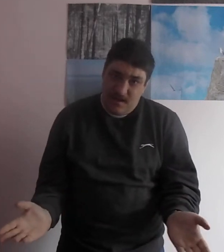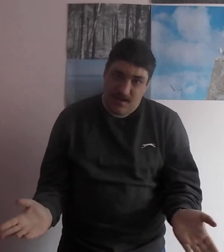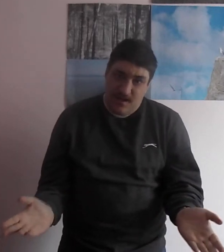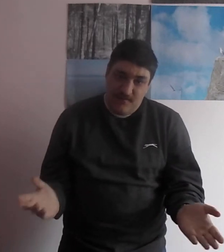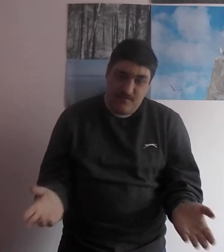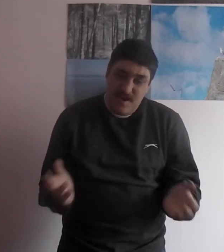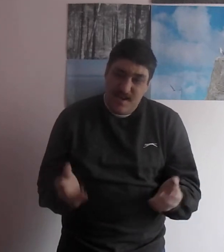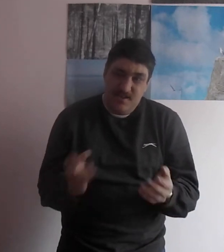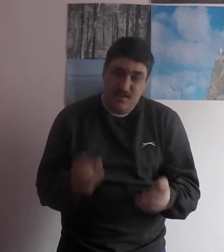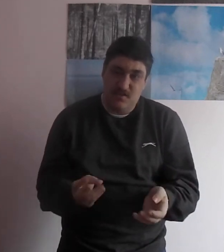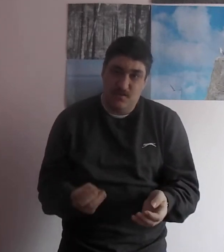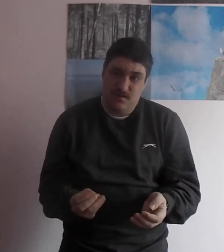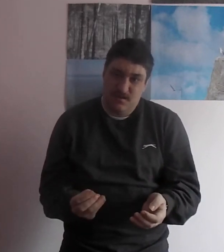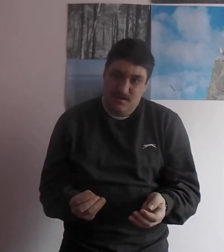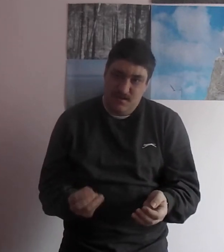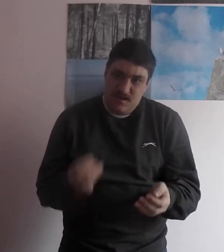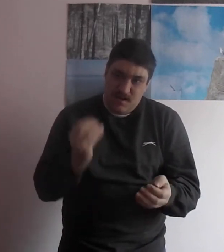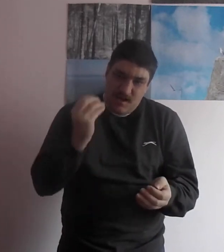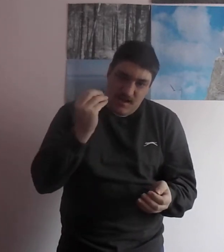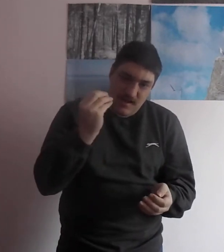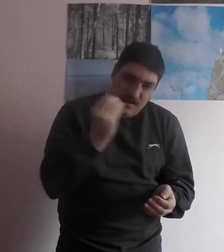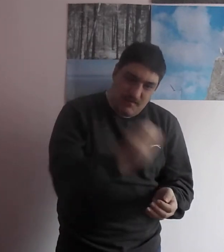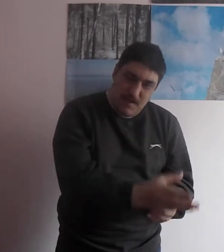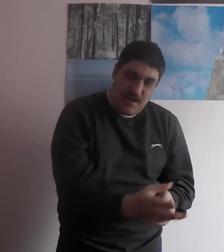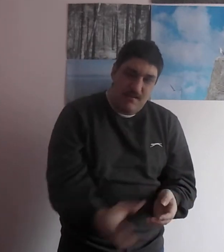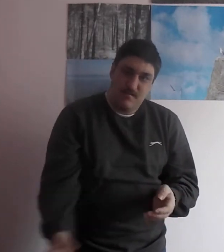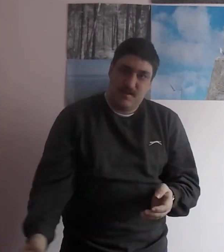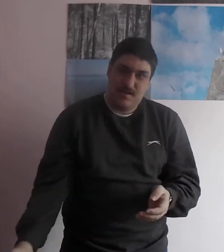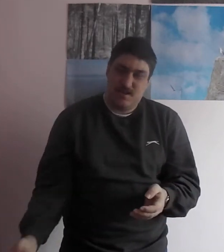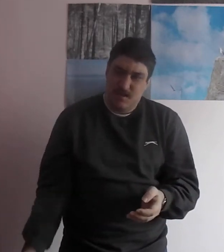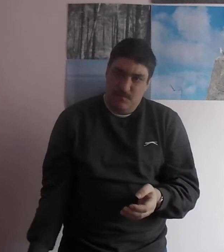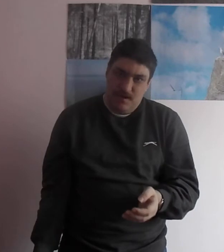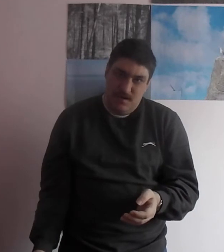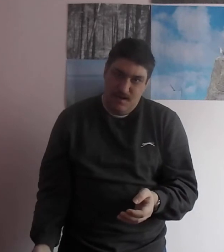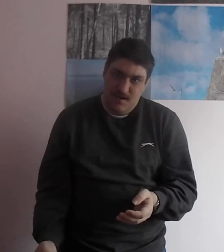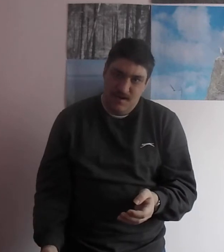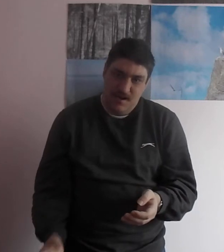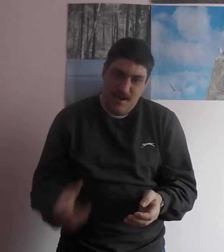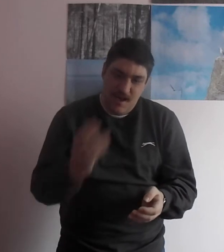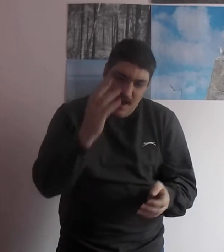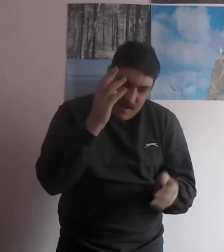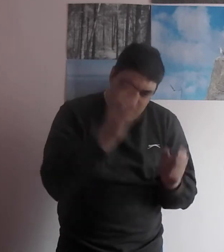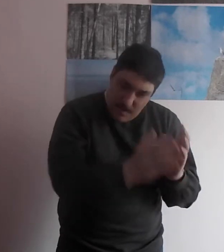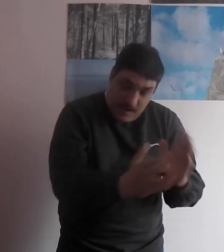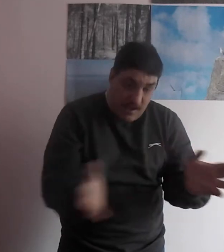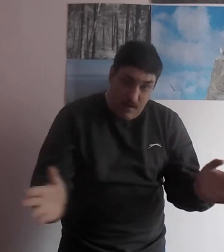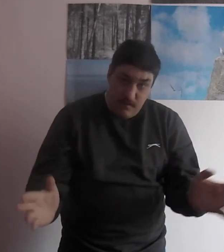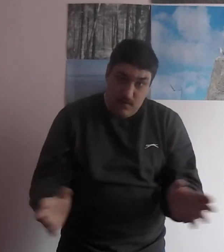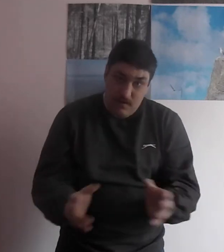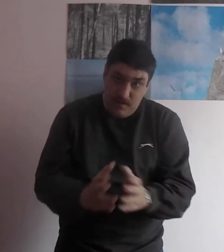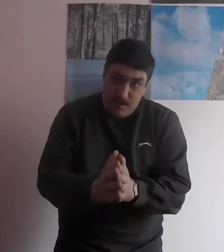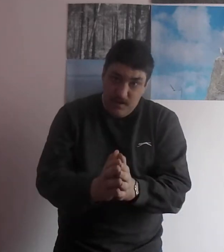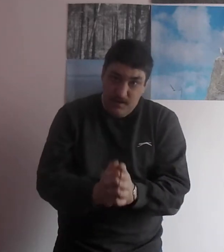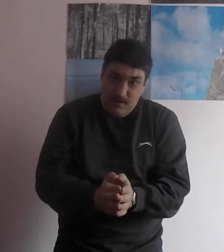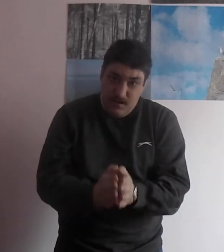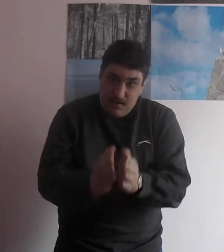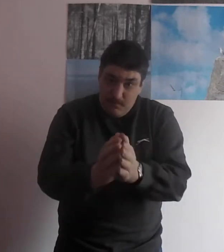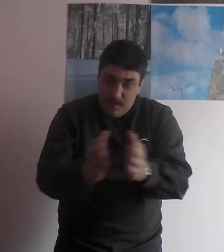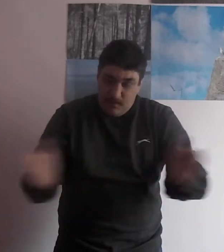I really do. You can make your own test chamber. You can make it however you want. I mean, you can make the